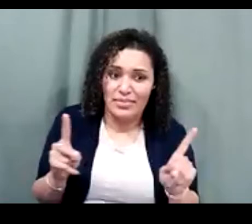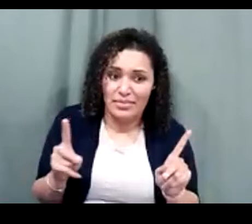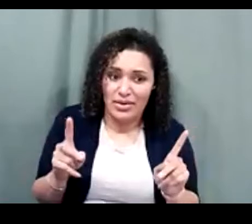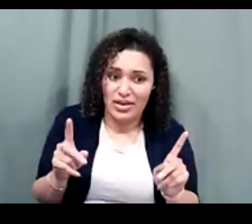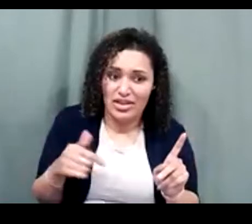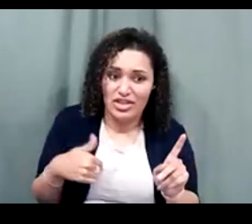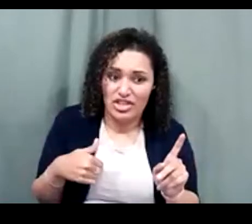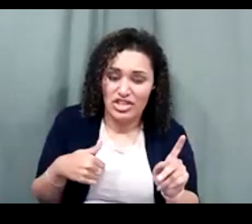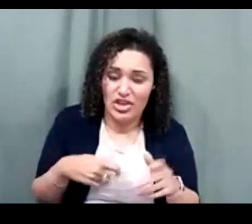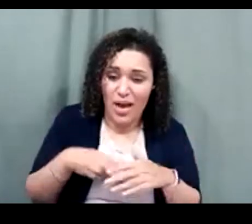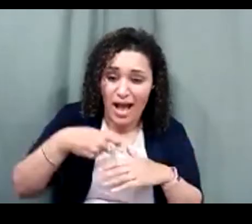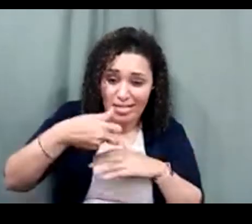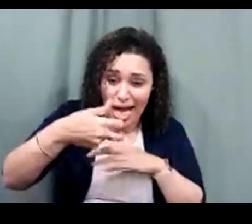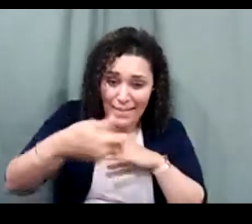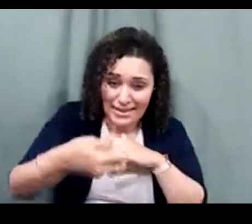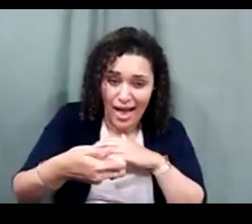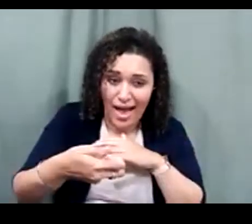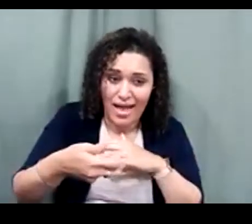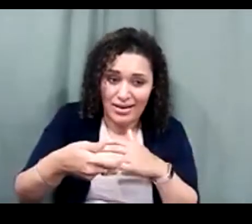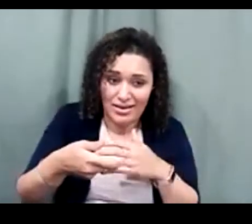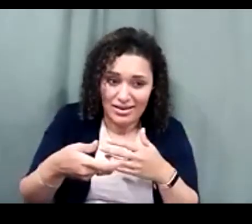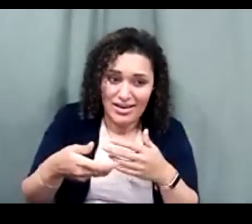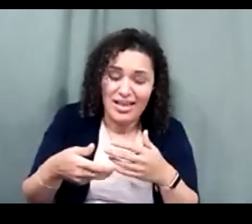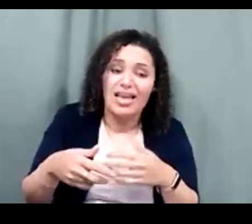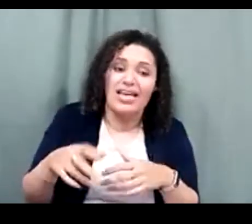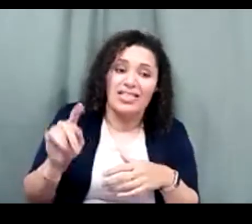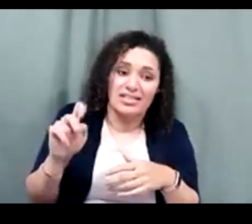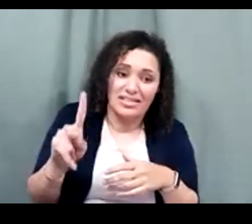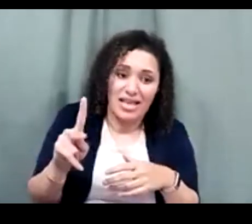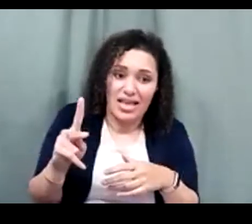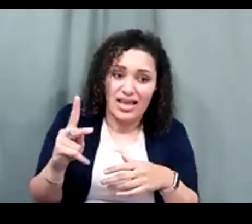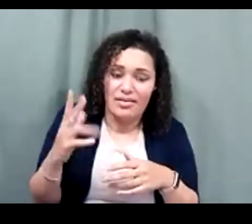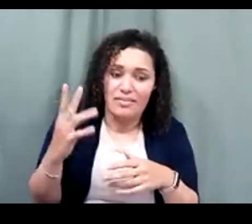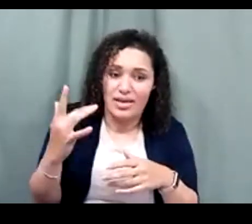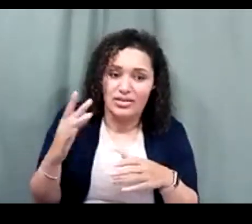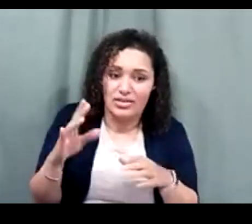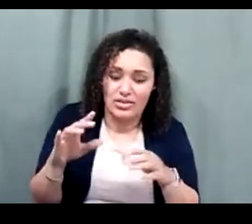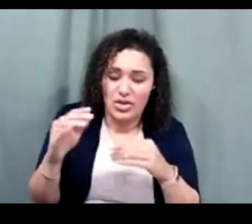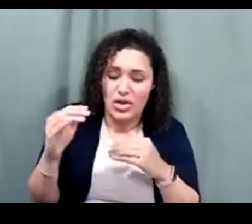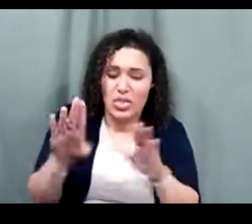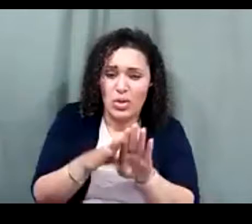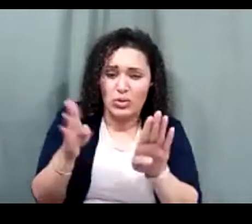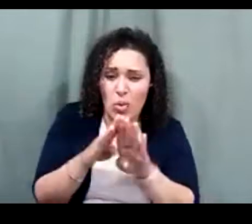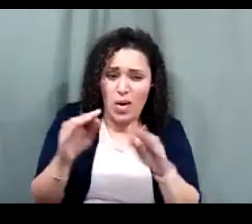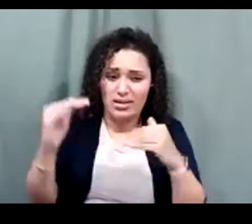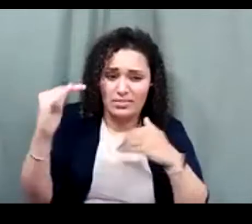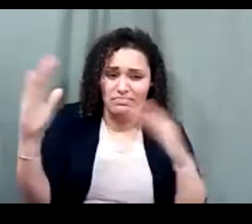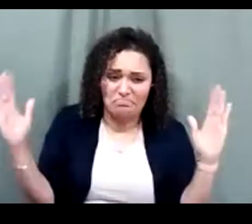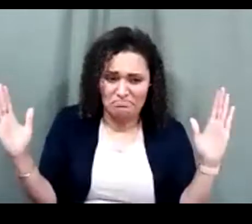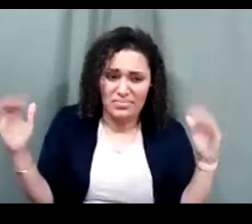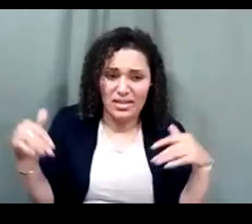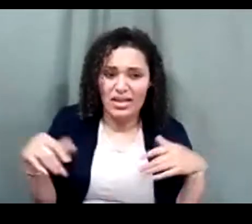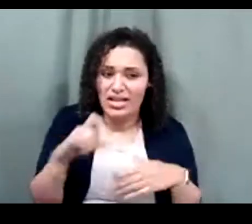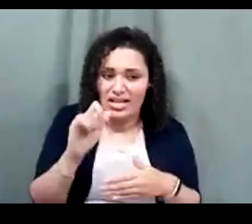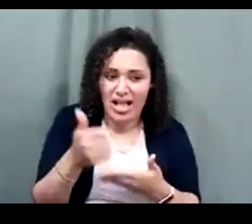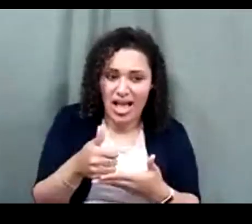would climb inside the tank. So I would have to do like this limbo move because the door is about it's about this big. I don't know. That doesn't help because you're on